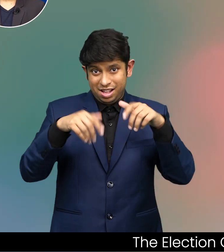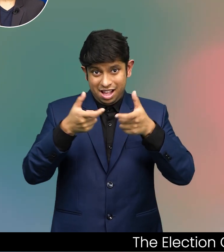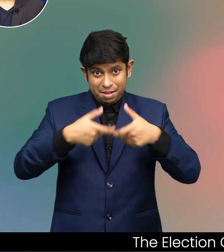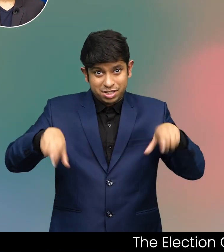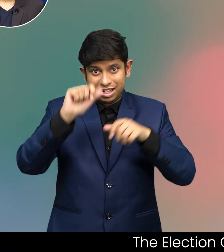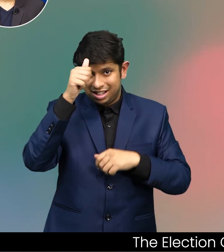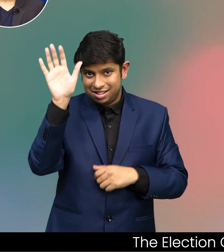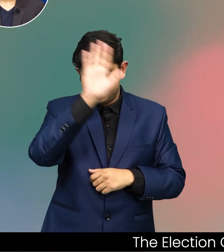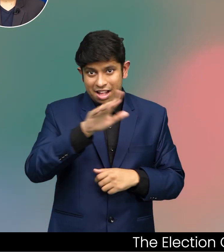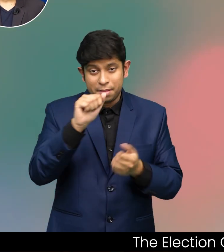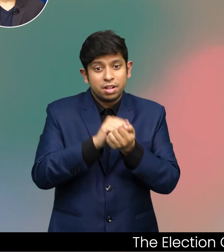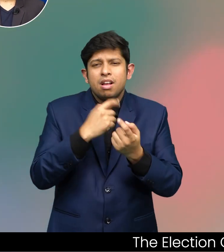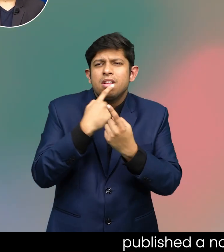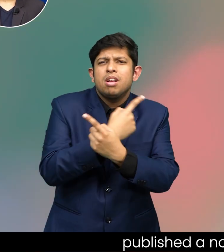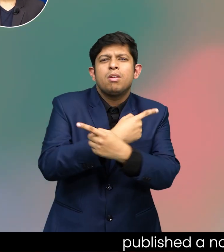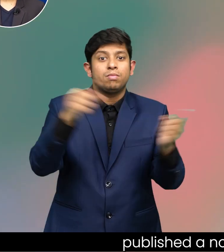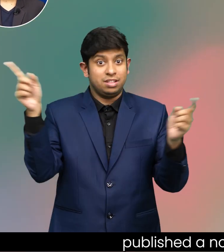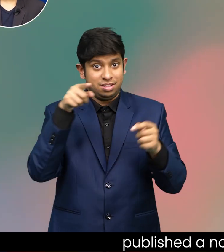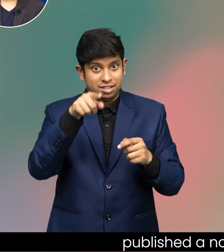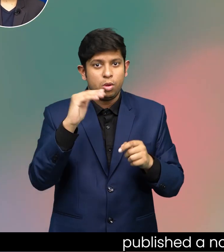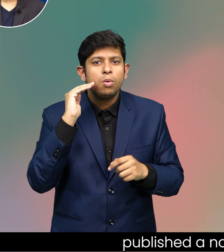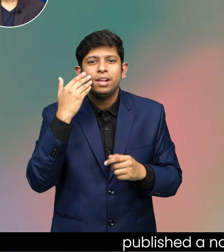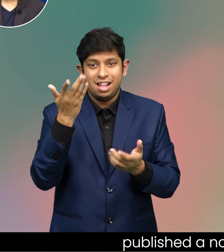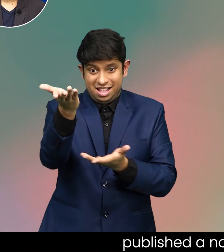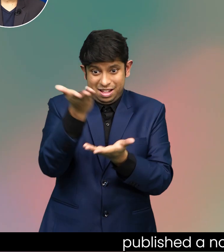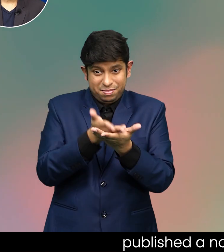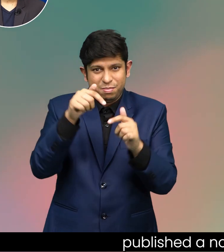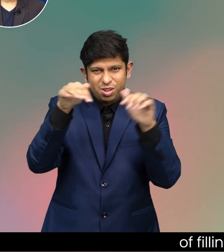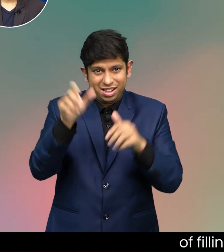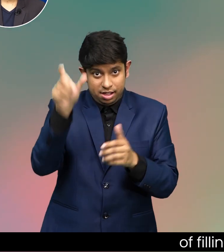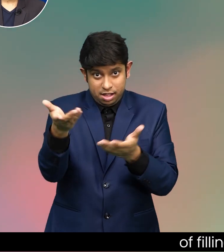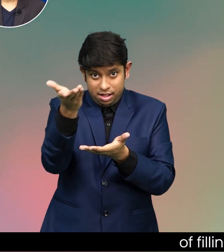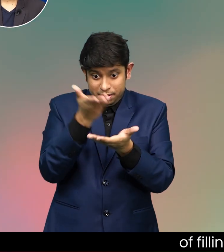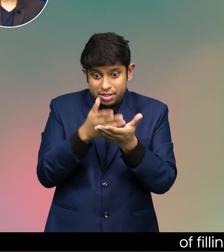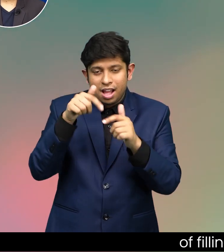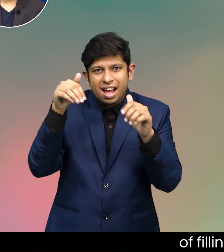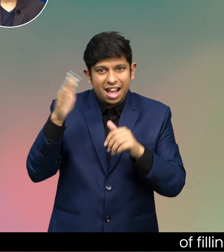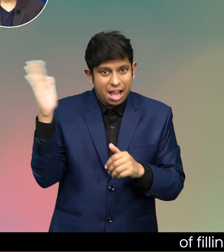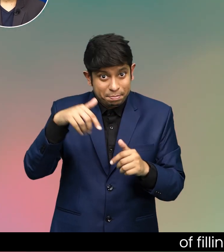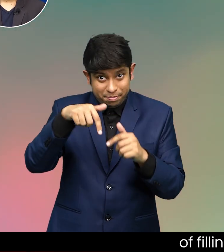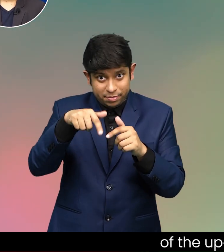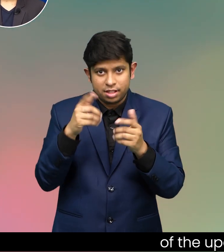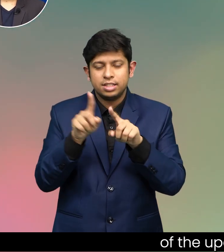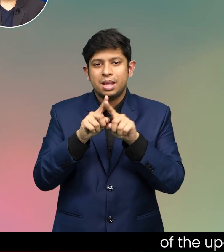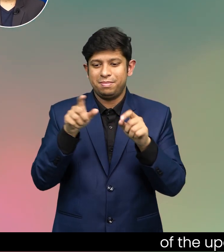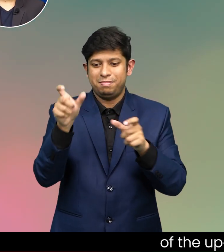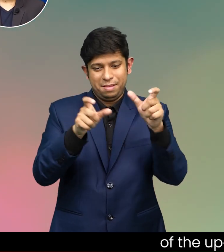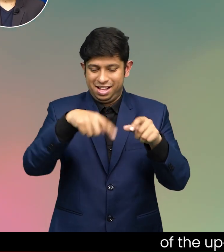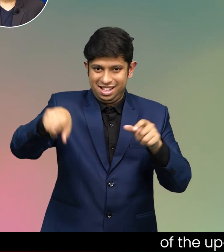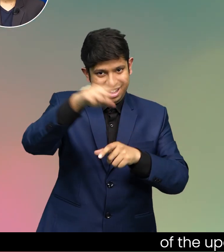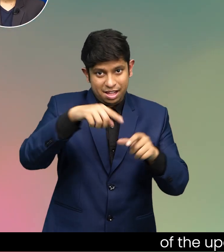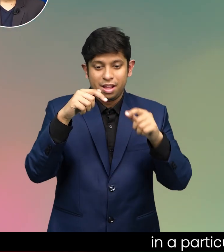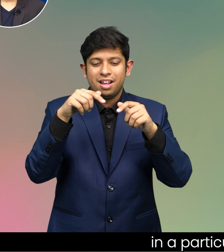The Election Commission of India published a notification for the date of filling nomination of the